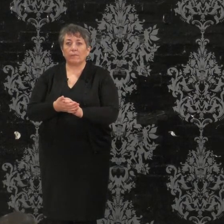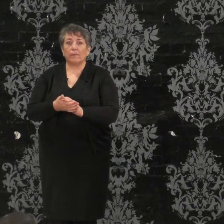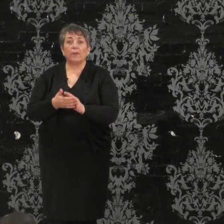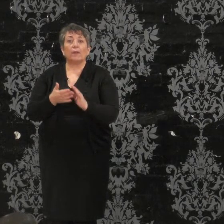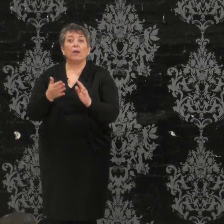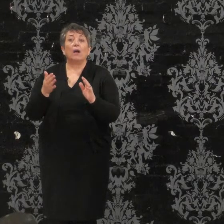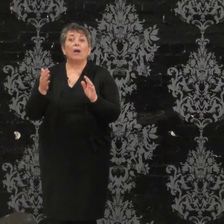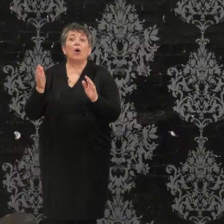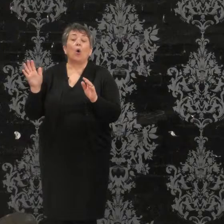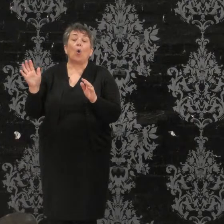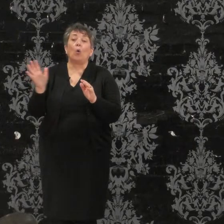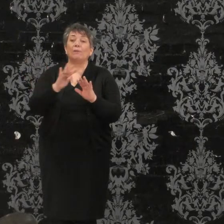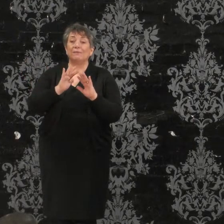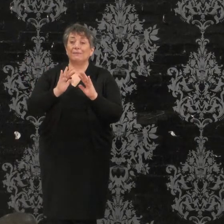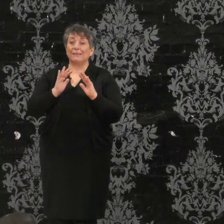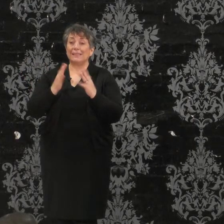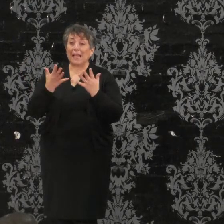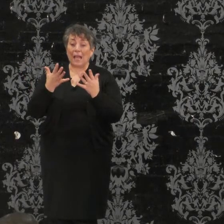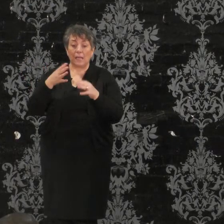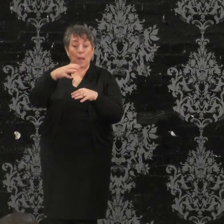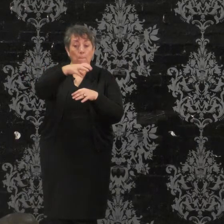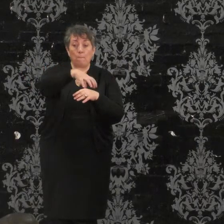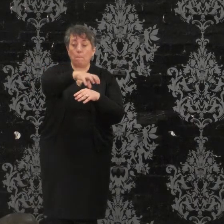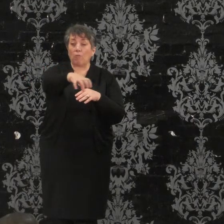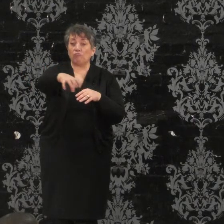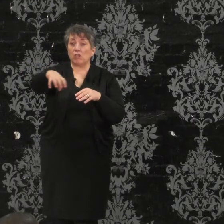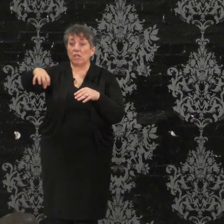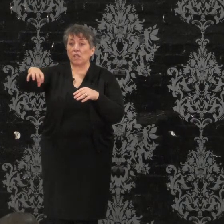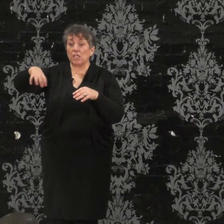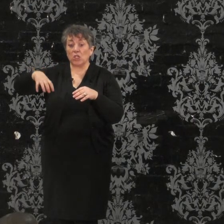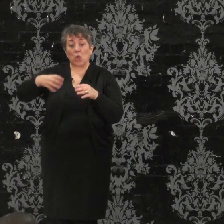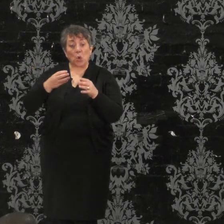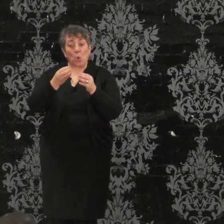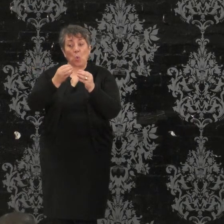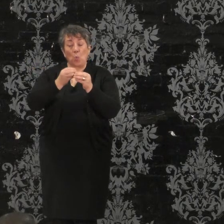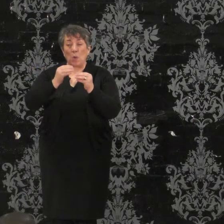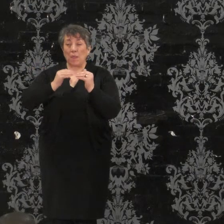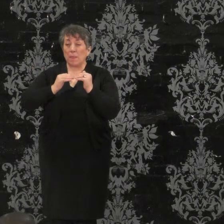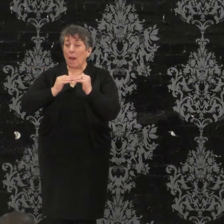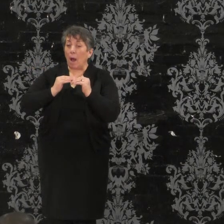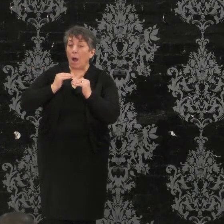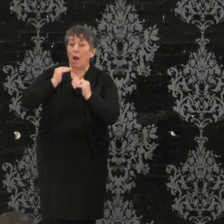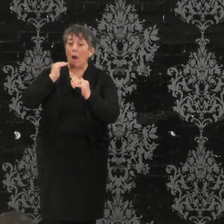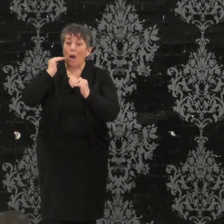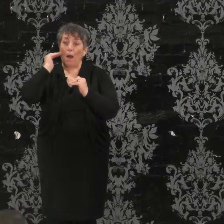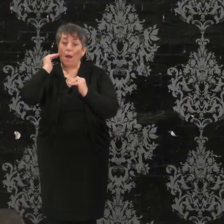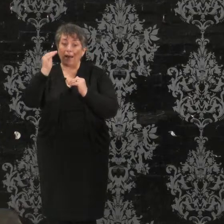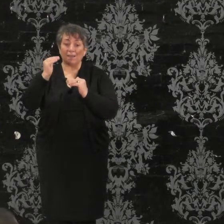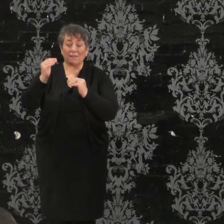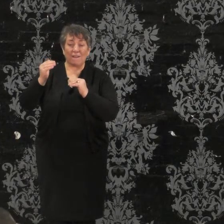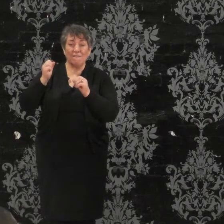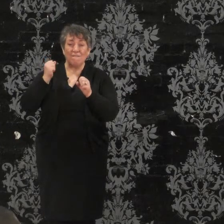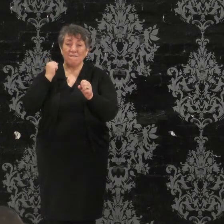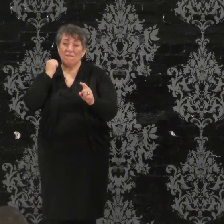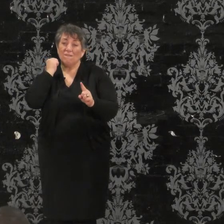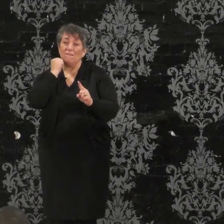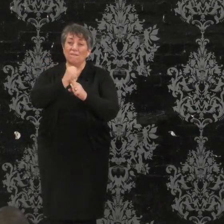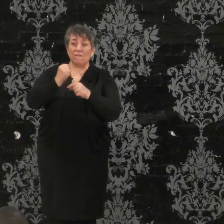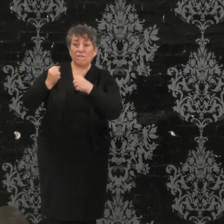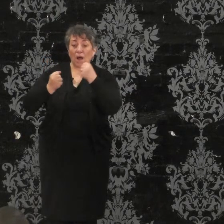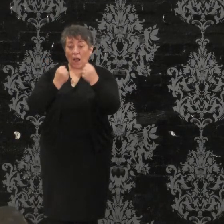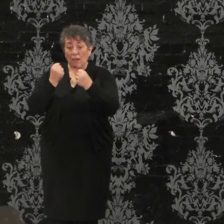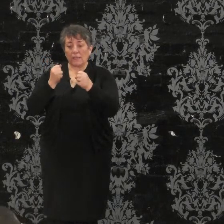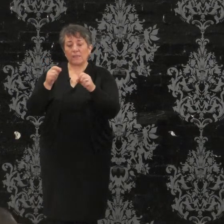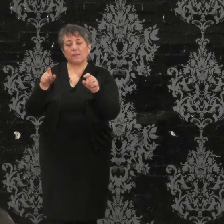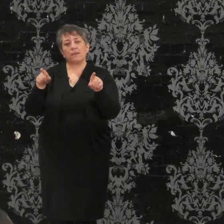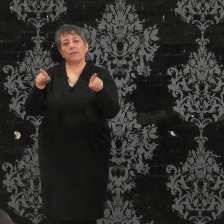of the boroughs with the highest rates of victims of serious violence have higher